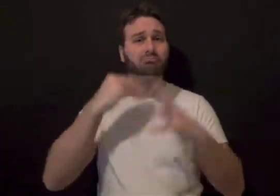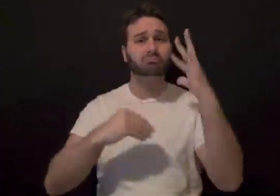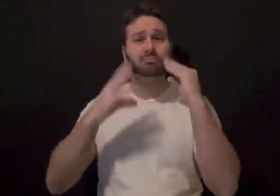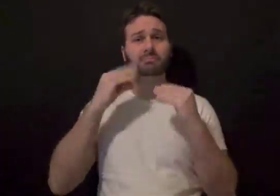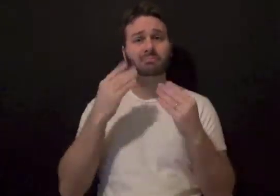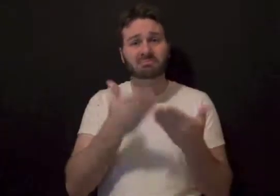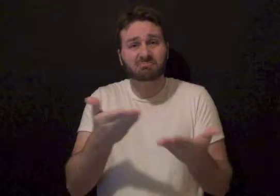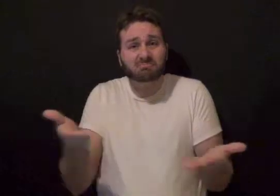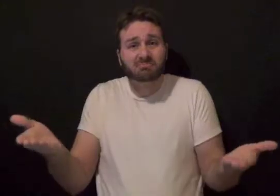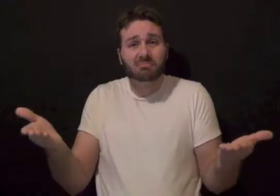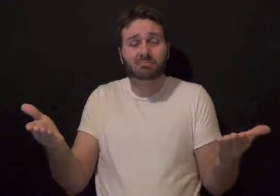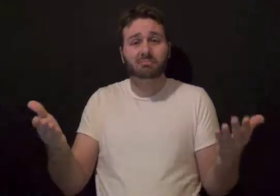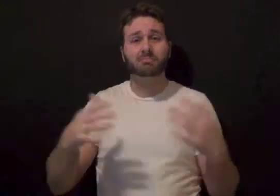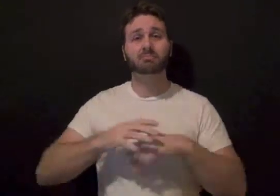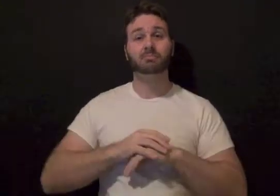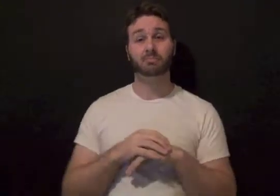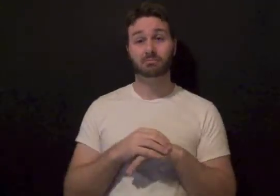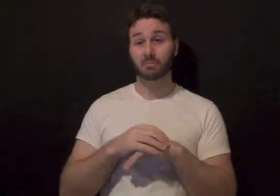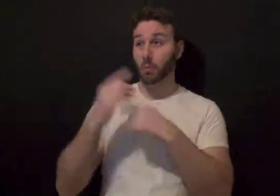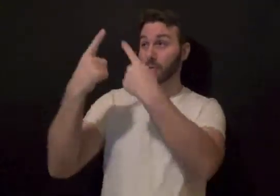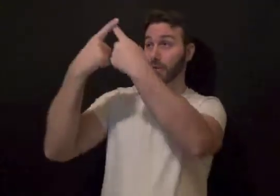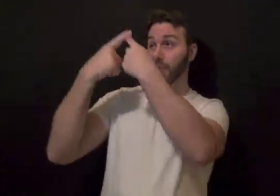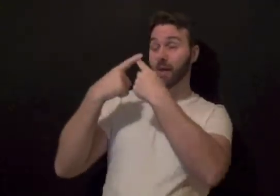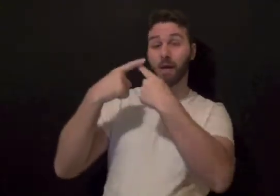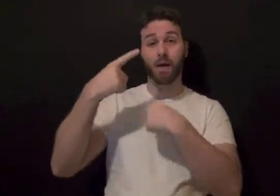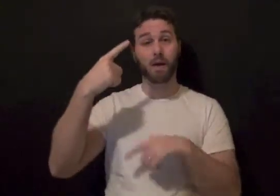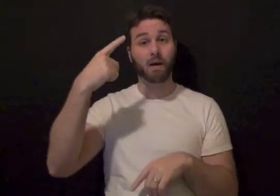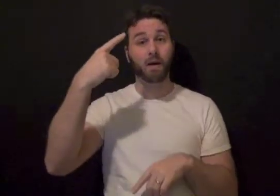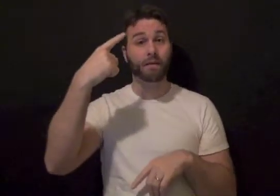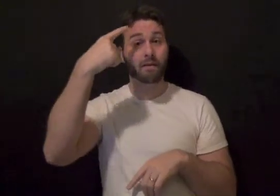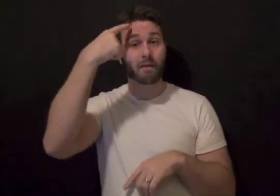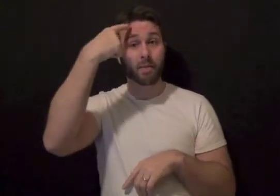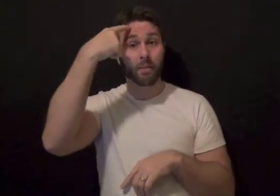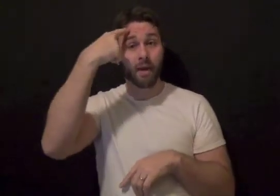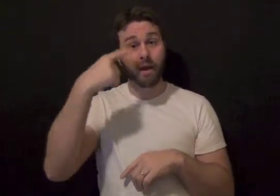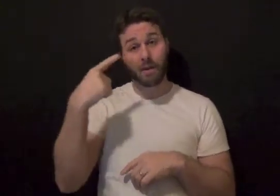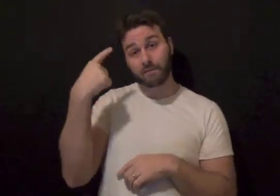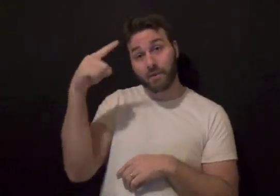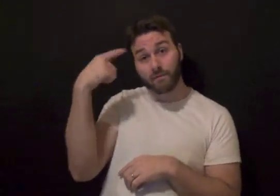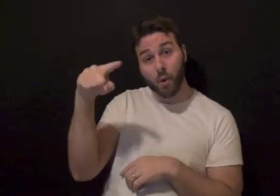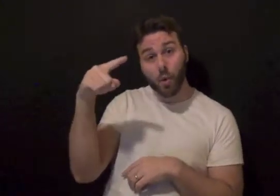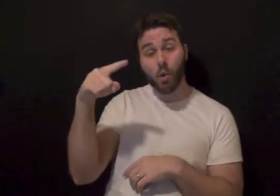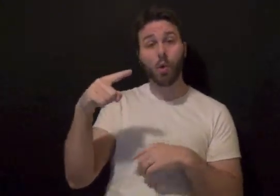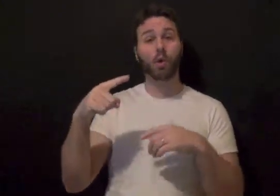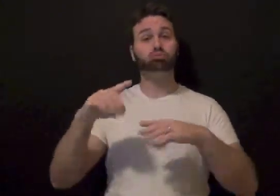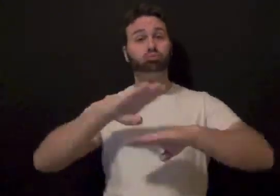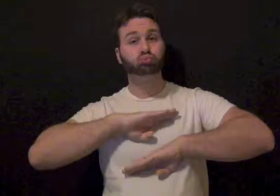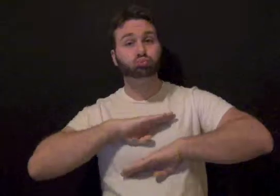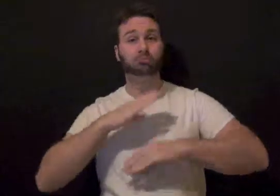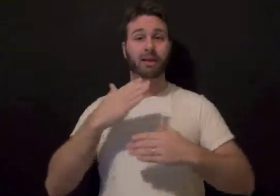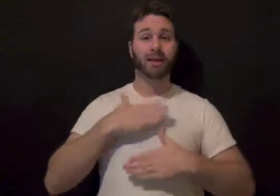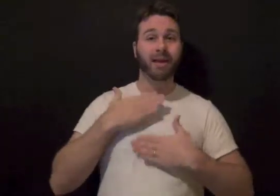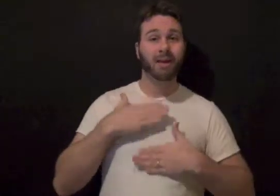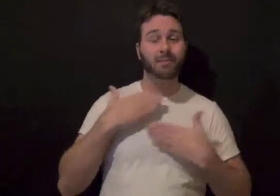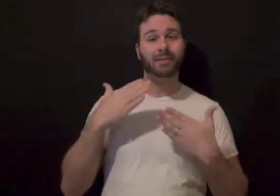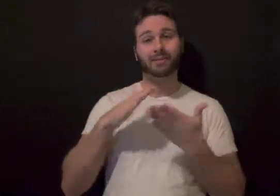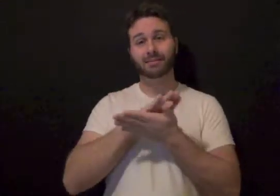upon to be happy, content, emotionally stable as individuals, and at the same time to be kind and thoughtful